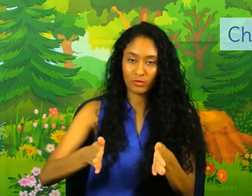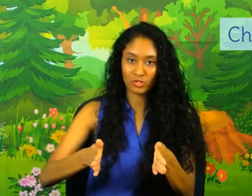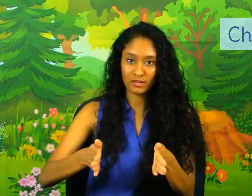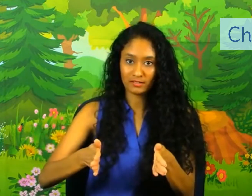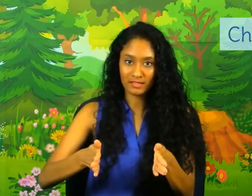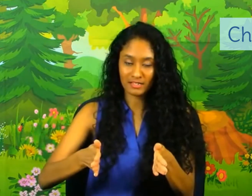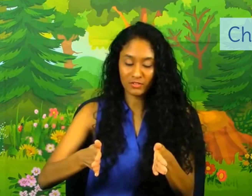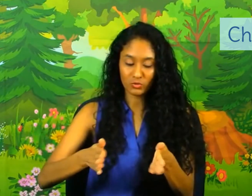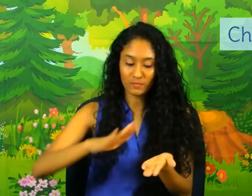draw an individual.